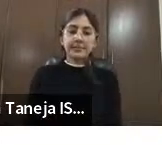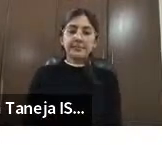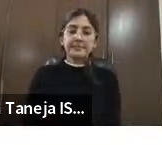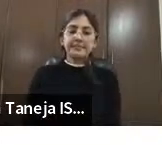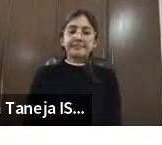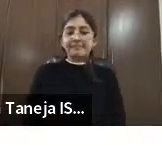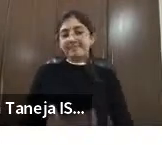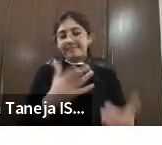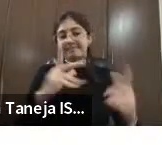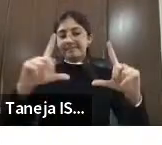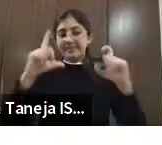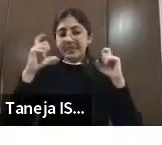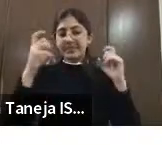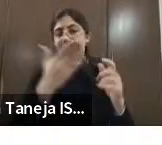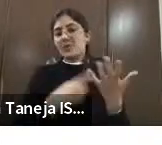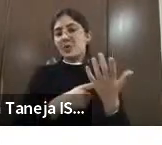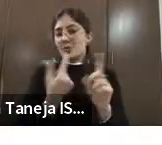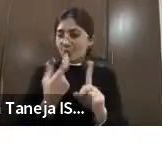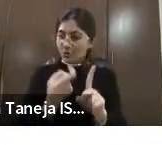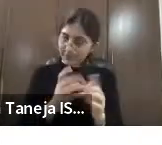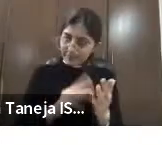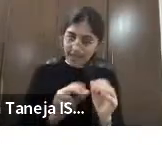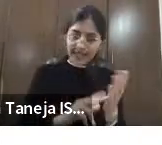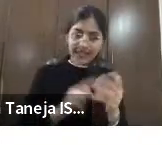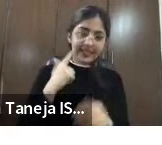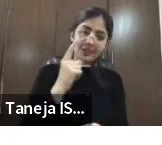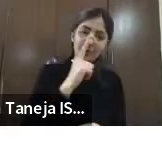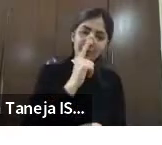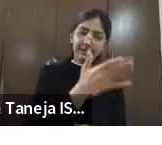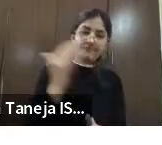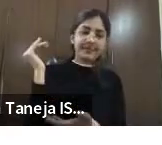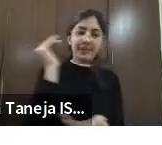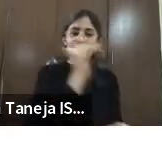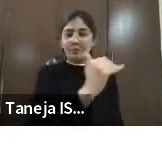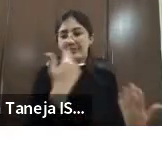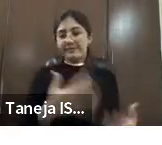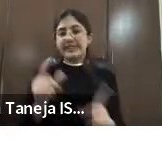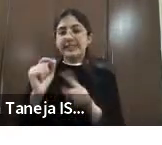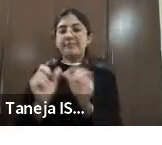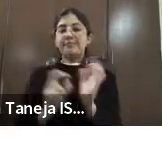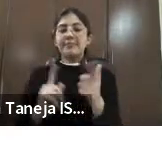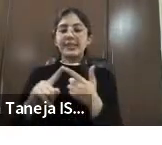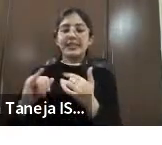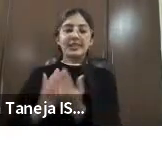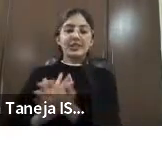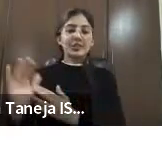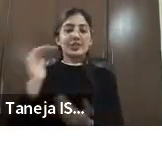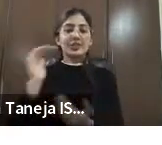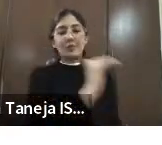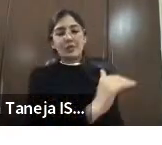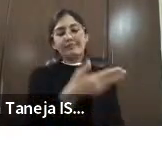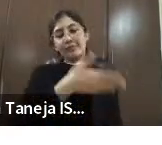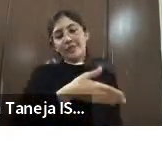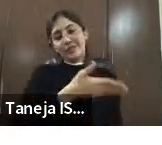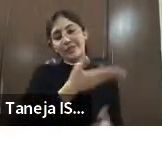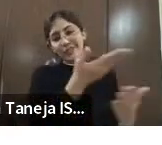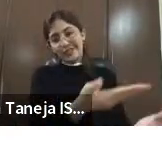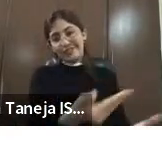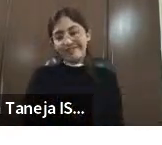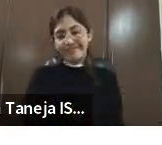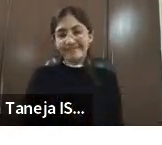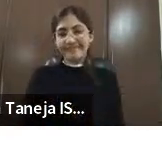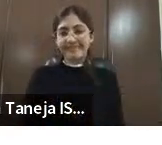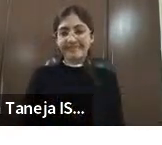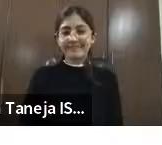That's Mrs. Rukmani Krishnaswamy receiving the award from Mr. Panish Rao. Congratulations, Mrs. Krishnaswamy.